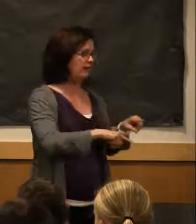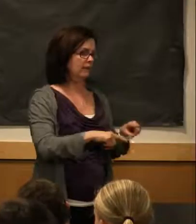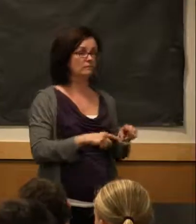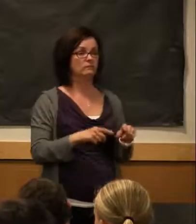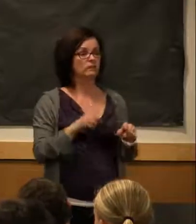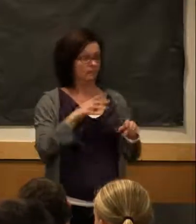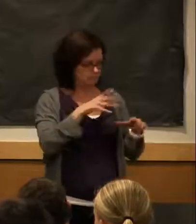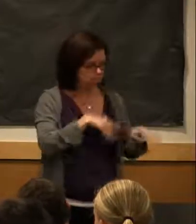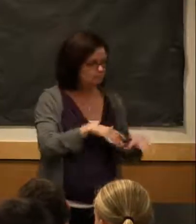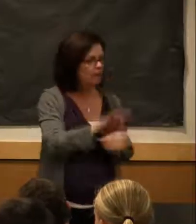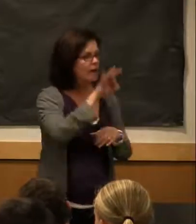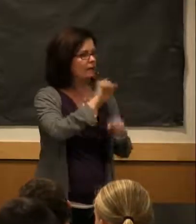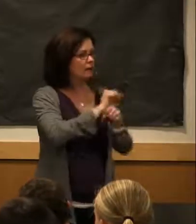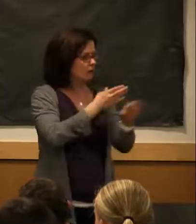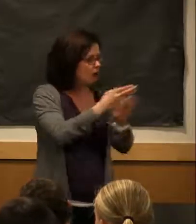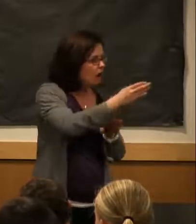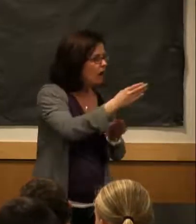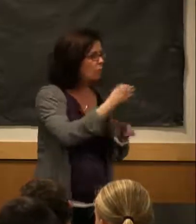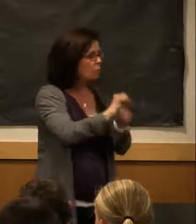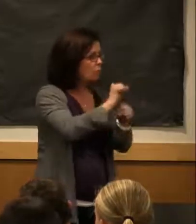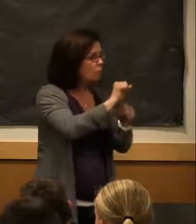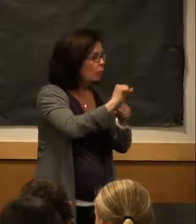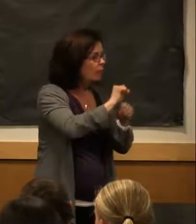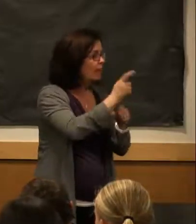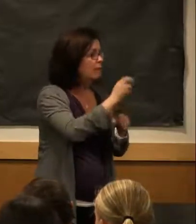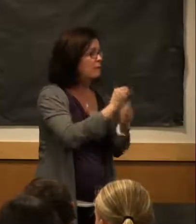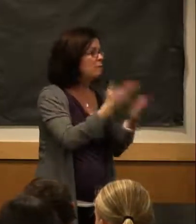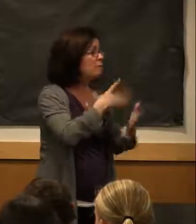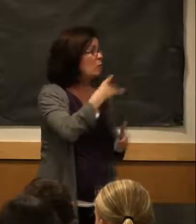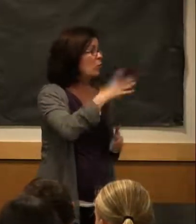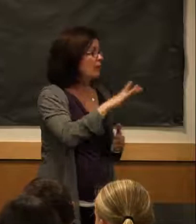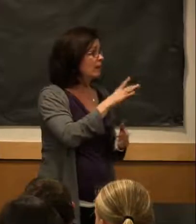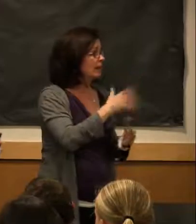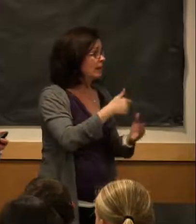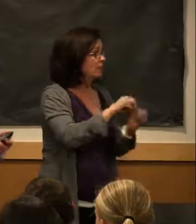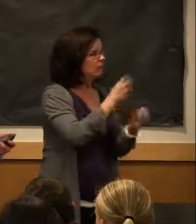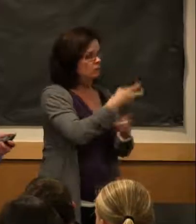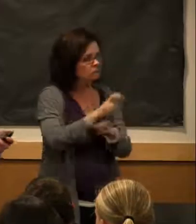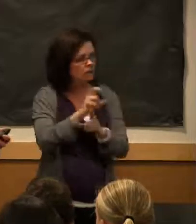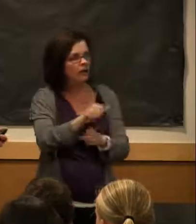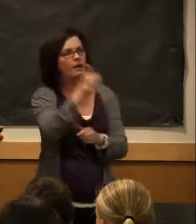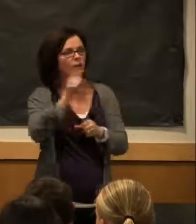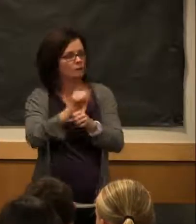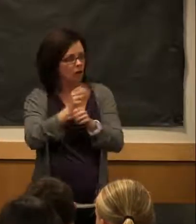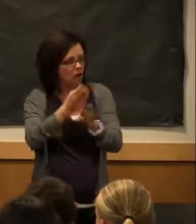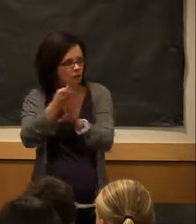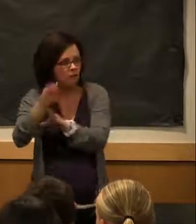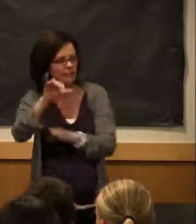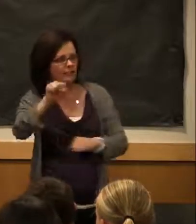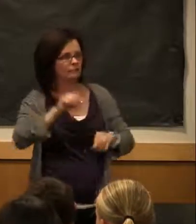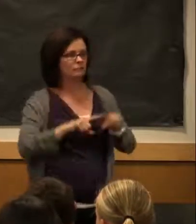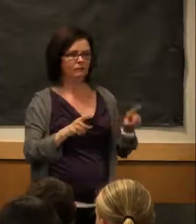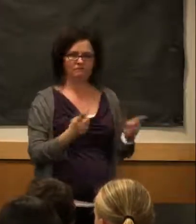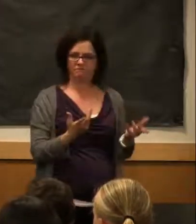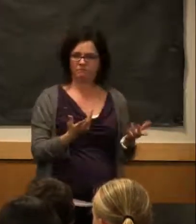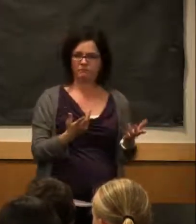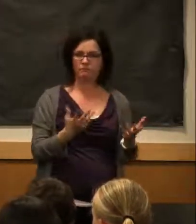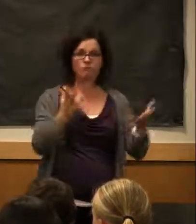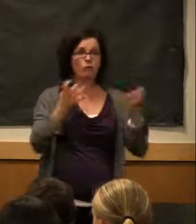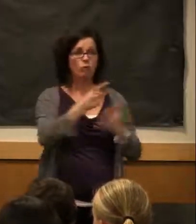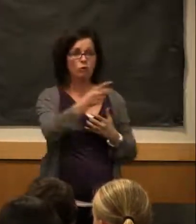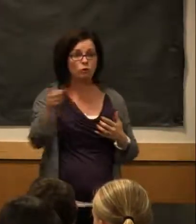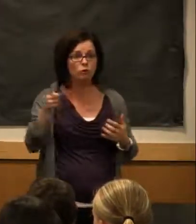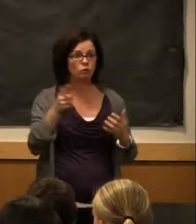anymore, and then you try something else. All right? I want you guys, the students,